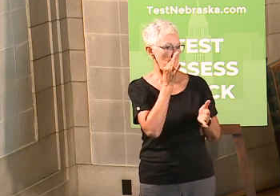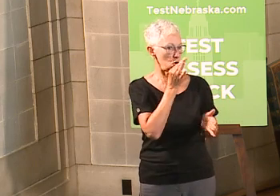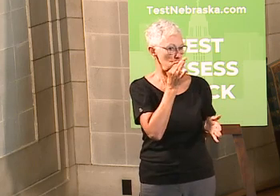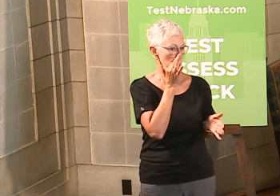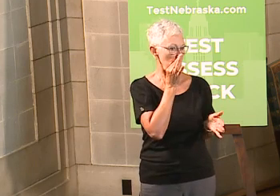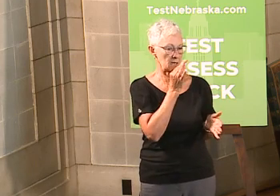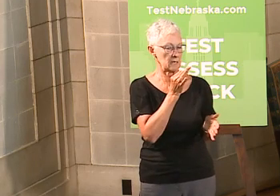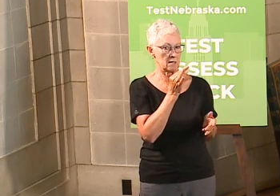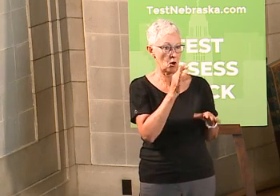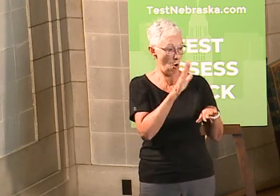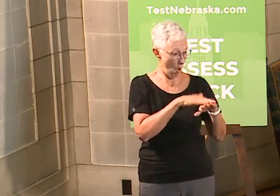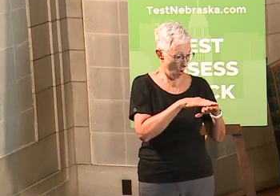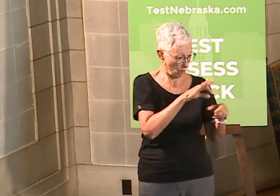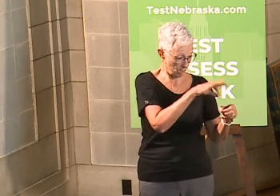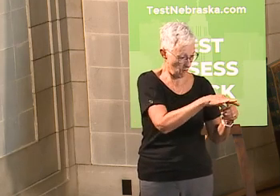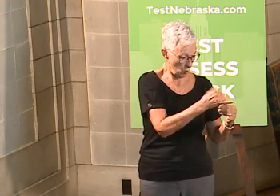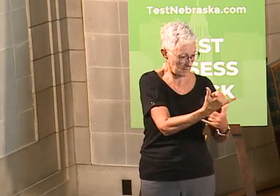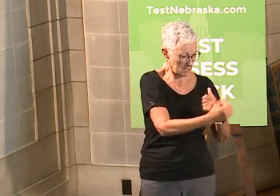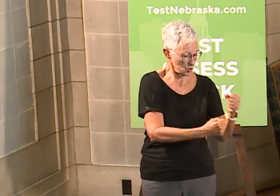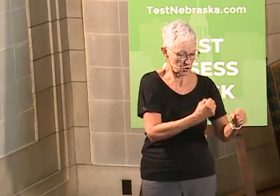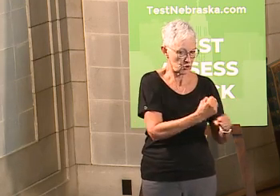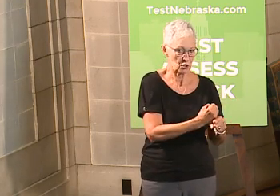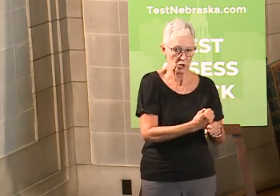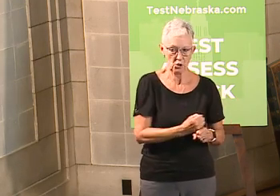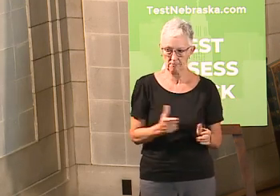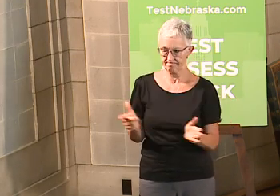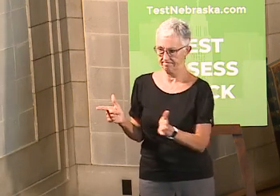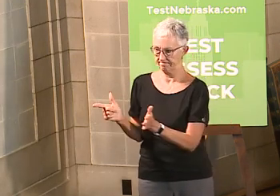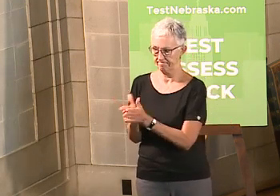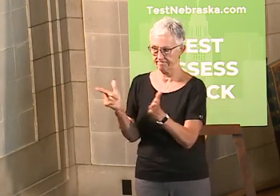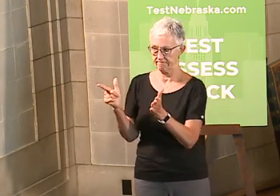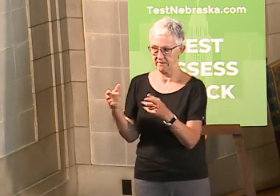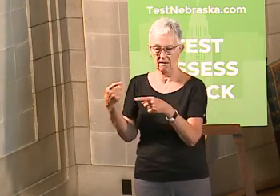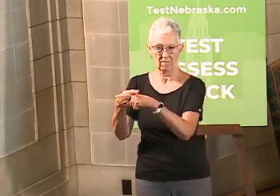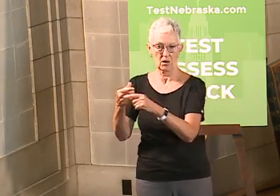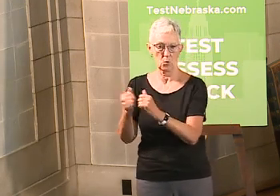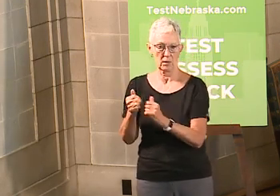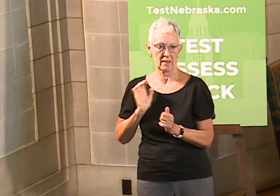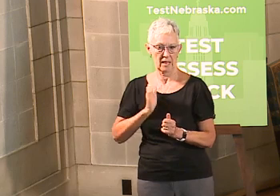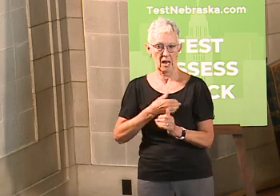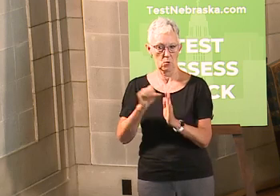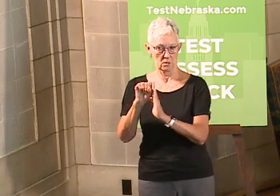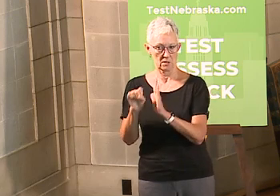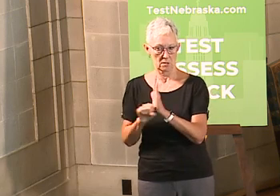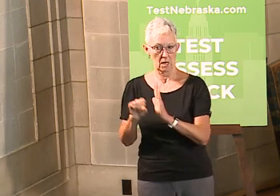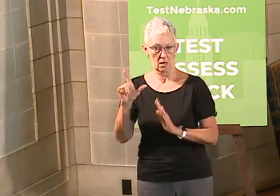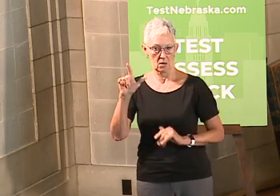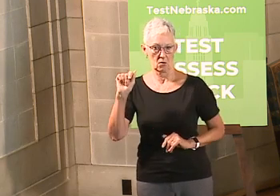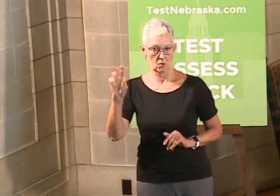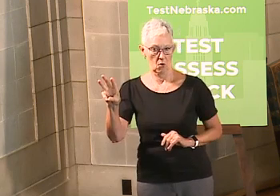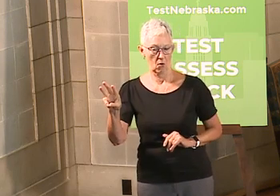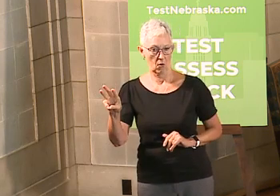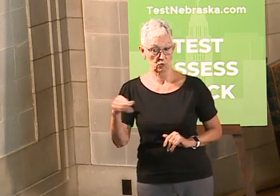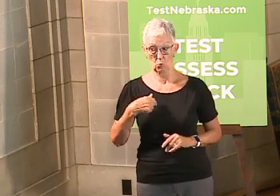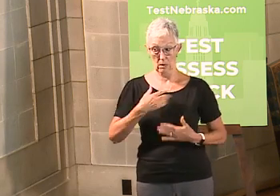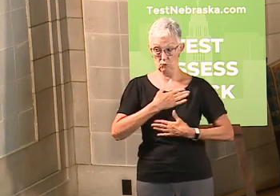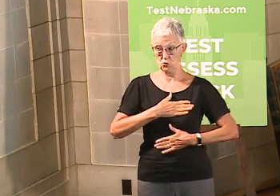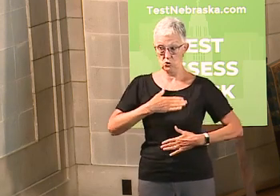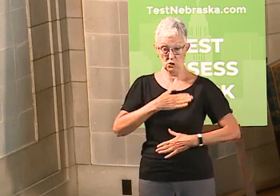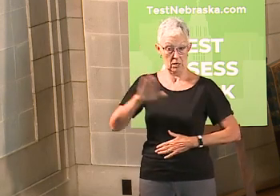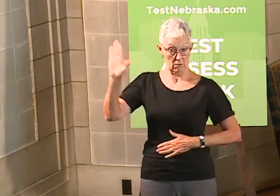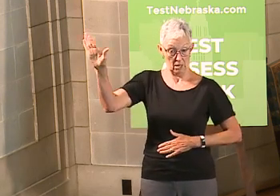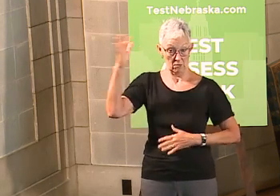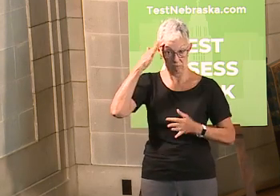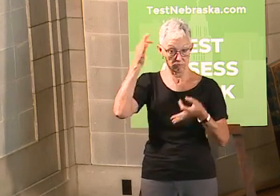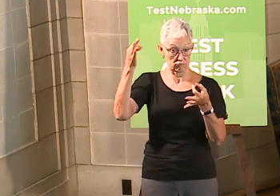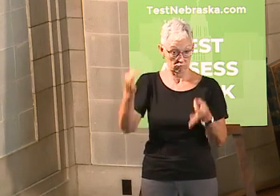ballot initiative had violated our state law with regard to ballot initiatives, and I appreciate the decision of the Supreme Court in making sure